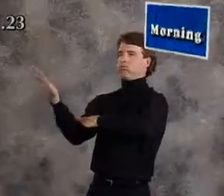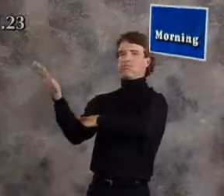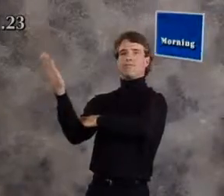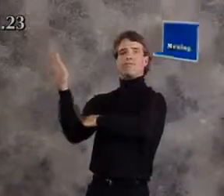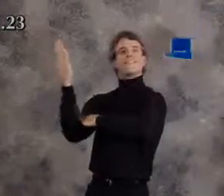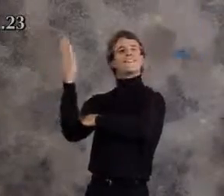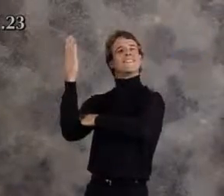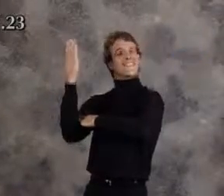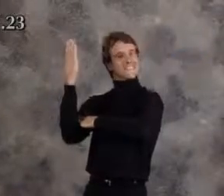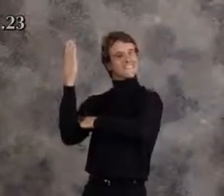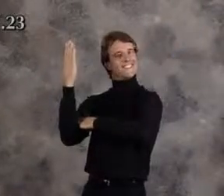Morning.